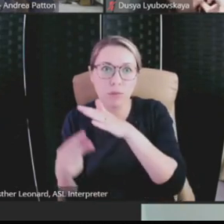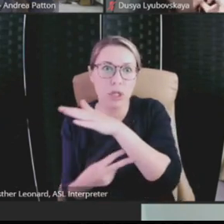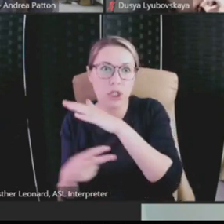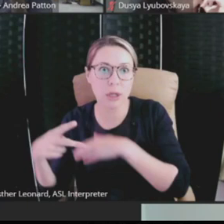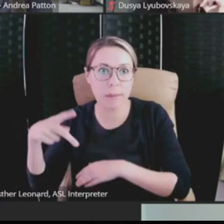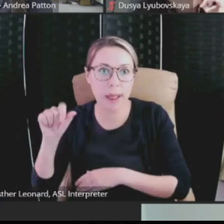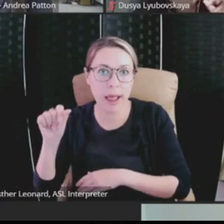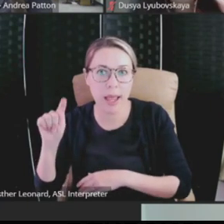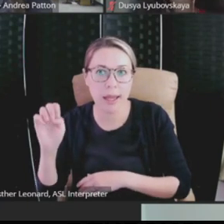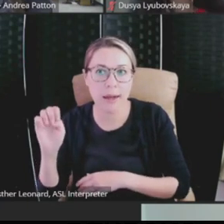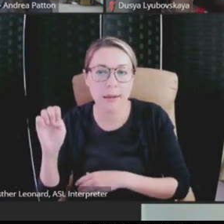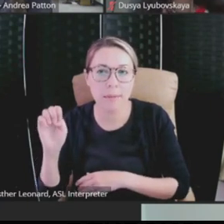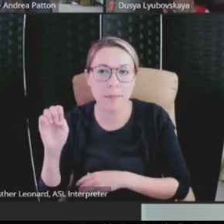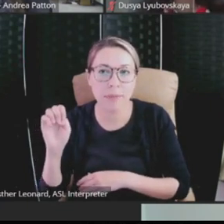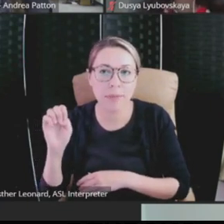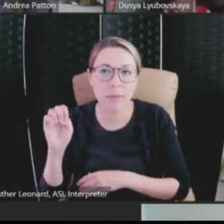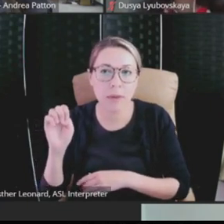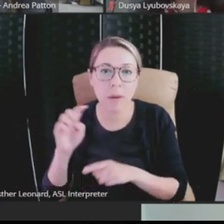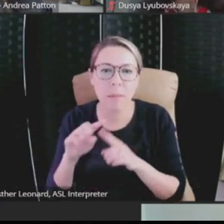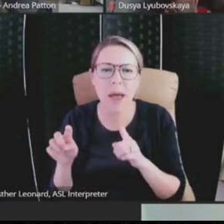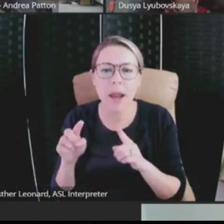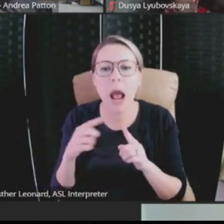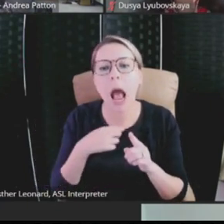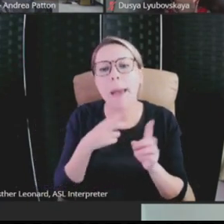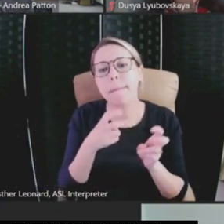I did drop a link in the chat though, if anyone else wants to read it.